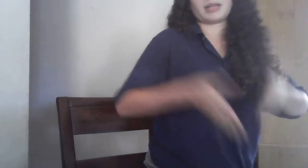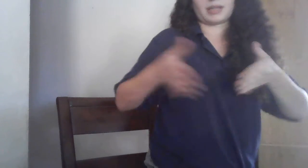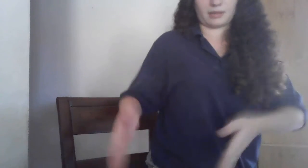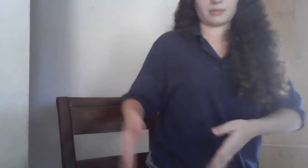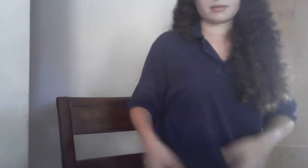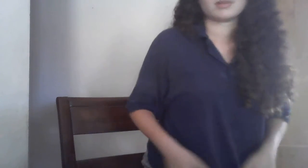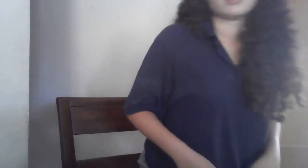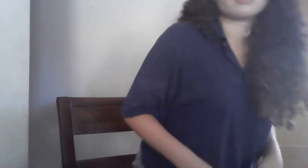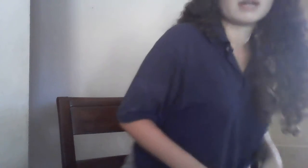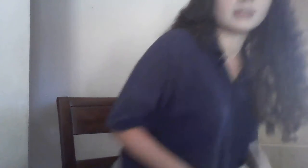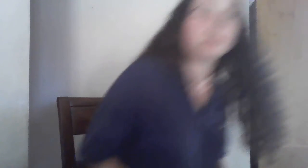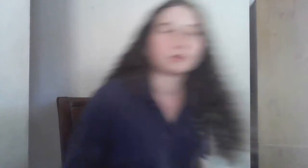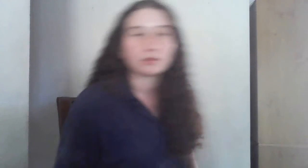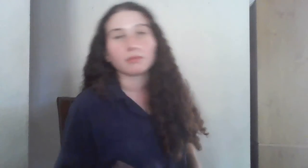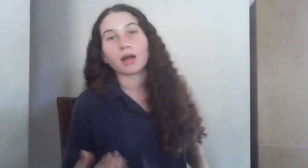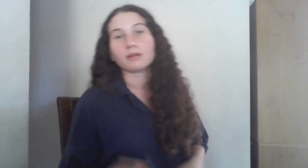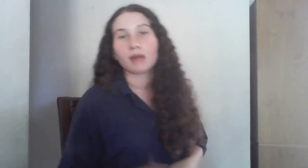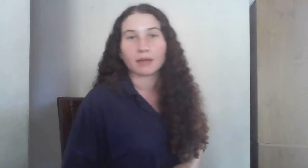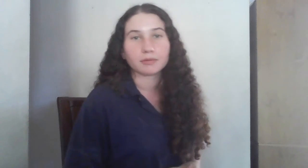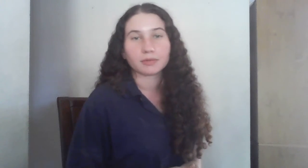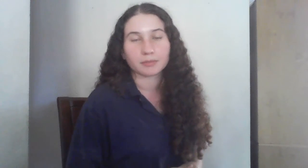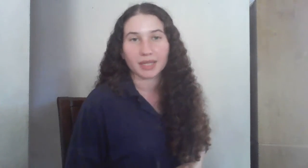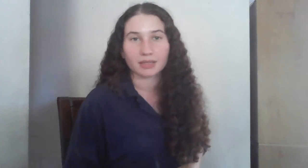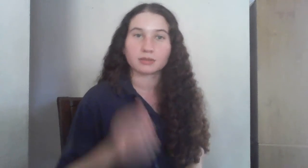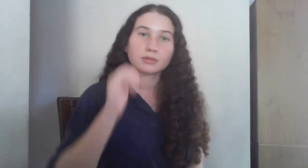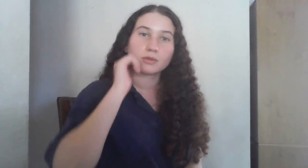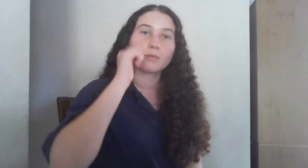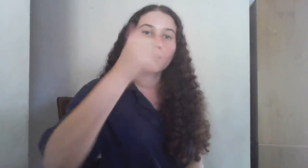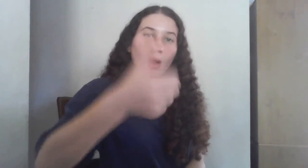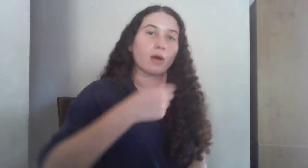in. Right? So tomorrow I will wear pants.